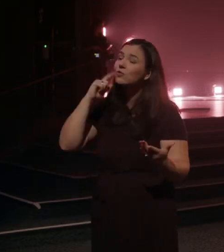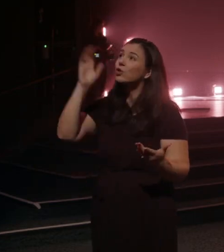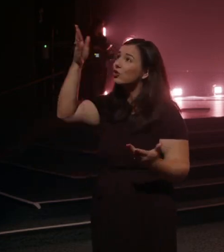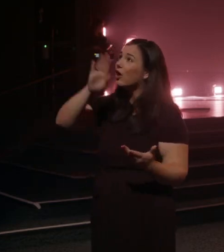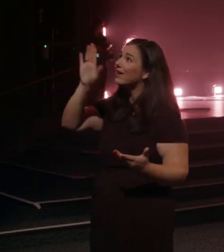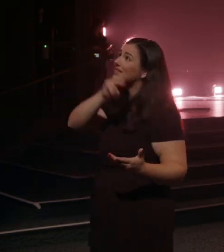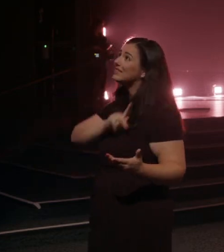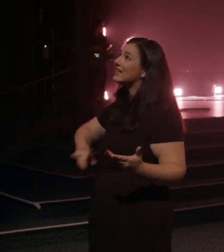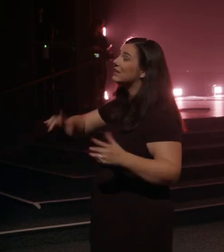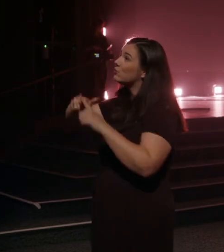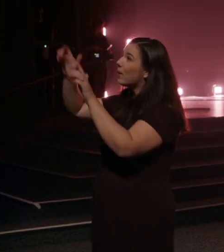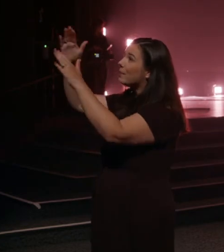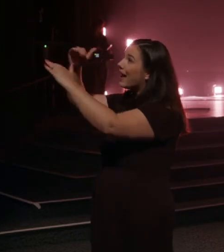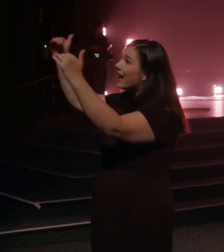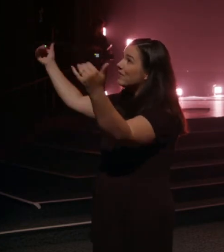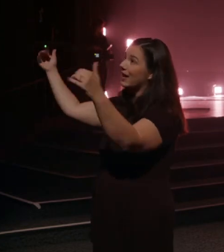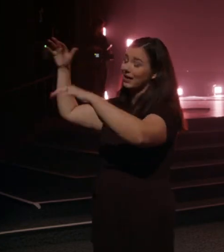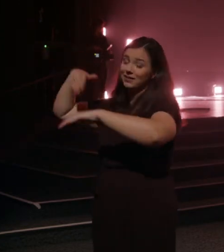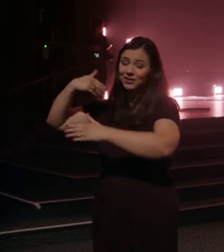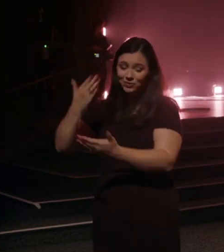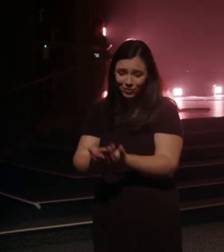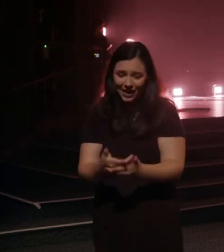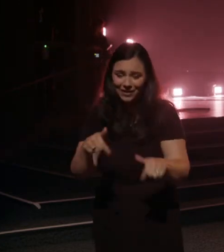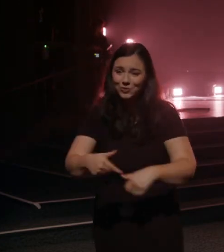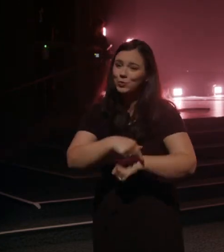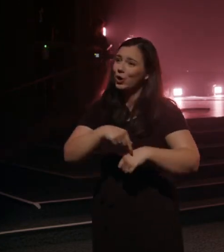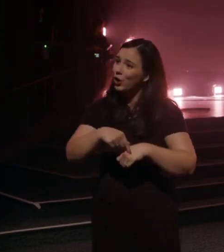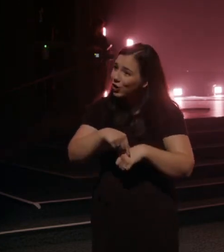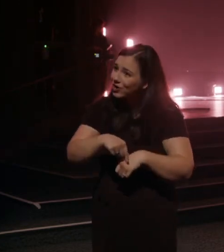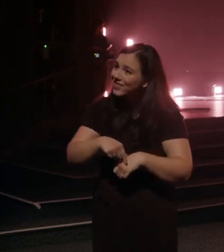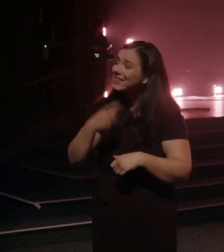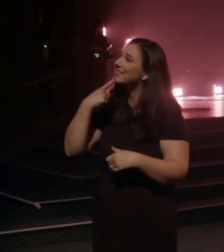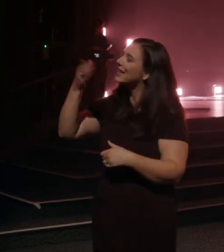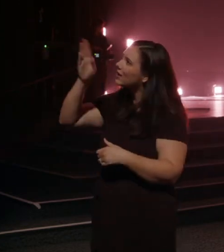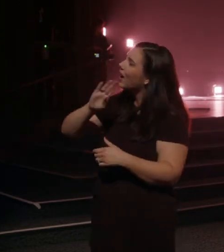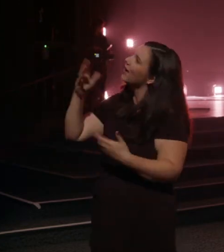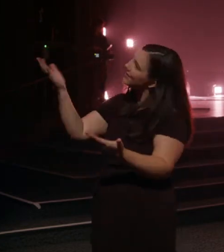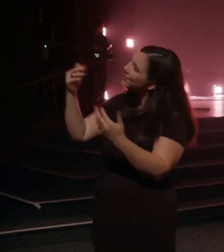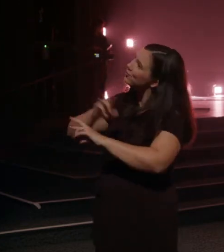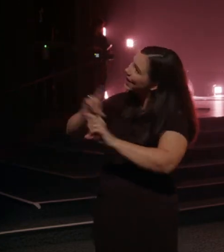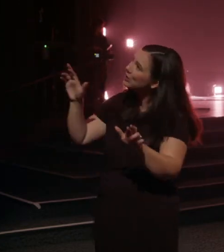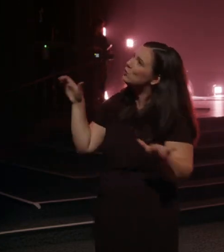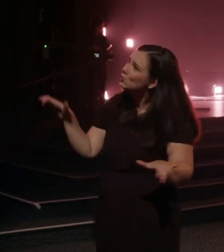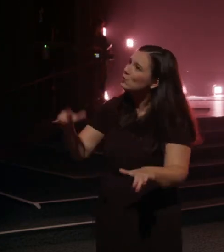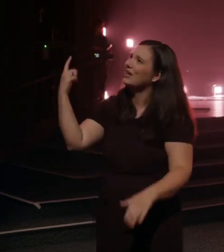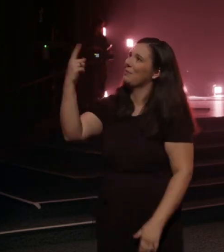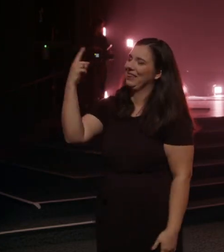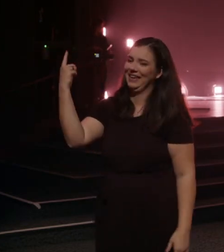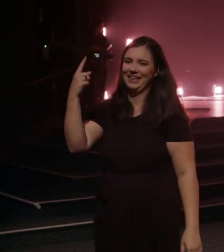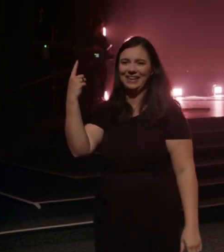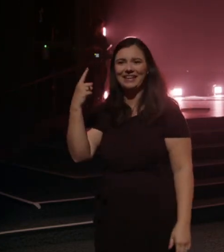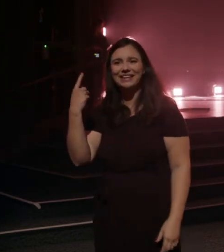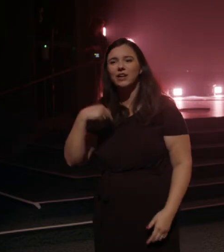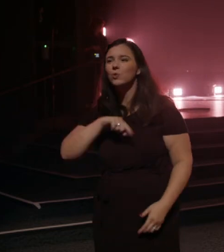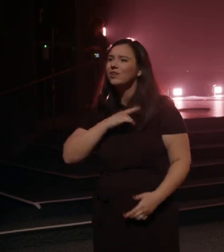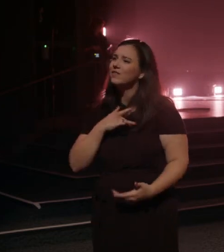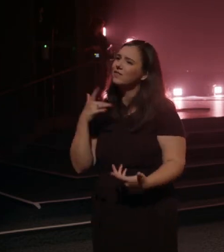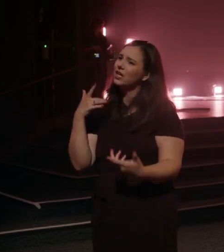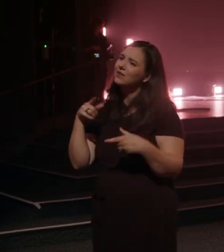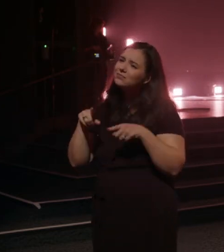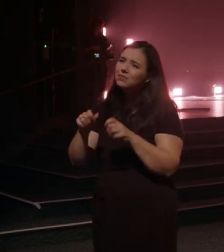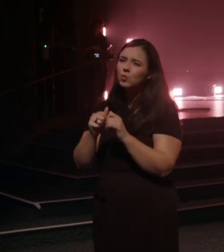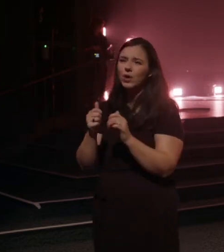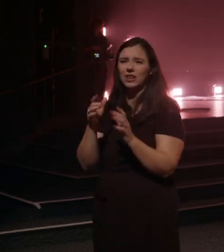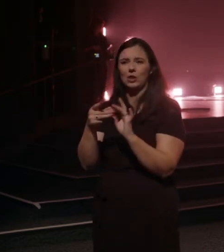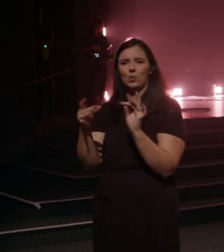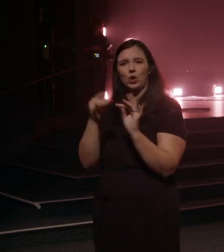of God from heaven to earth and say, God, let's do something. We feel in alignment with the word